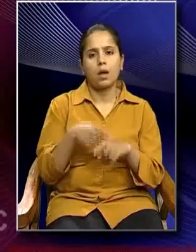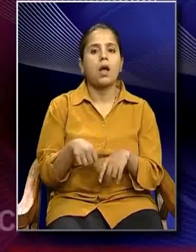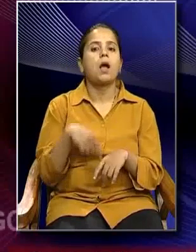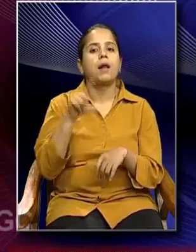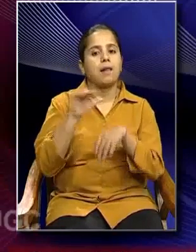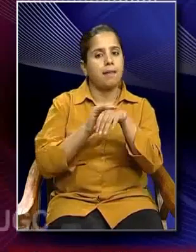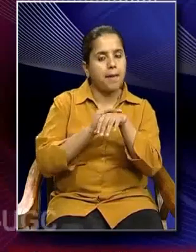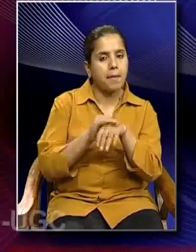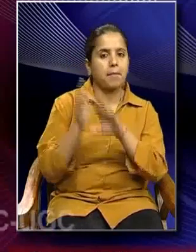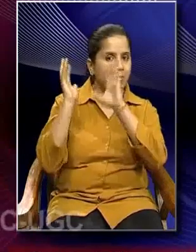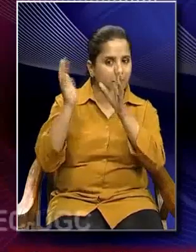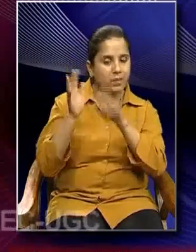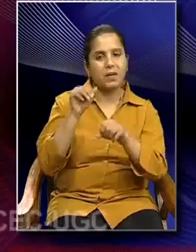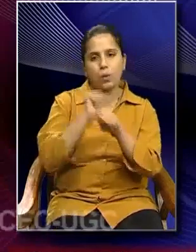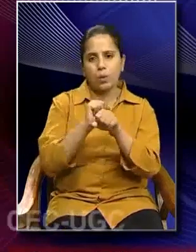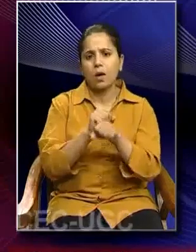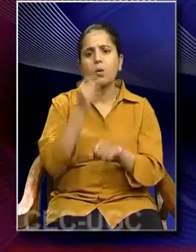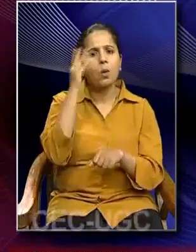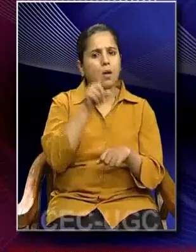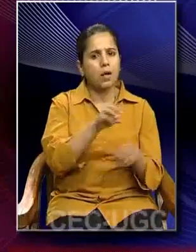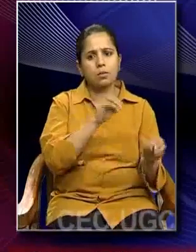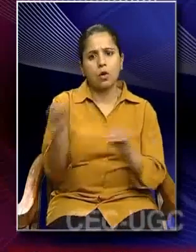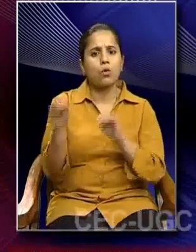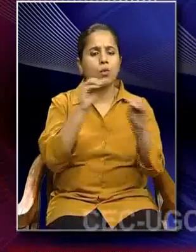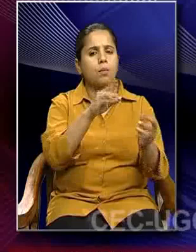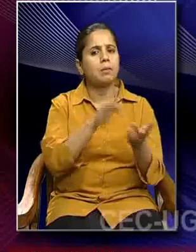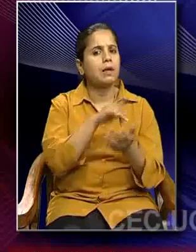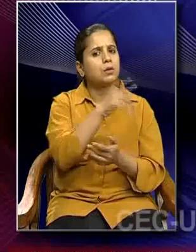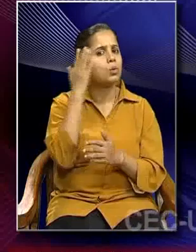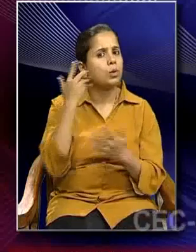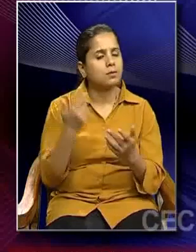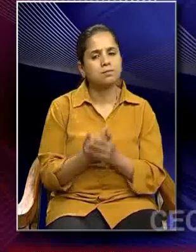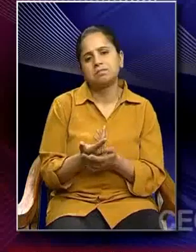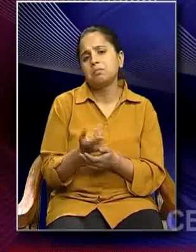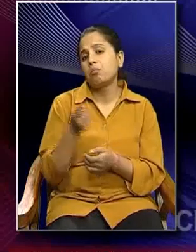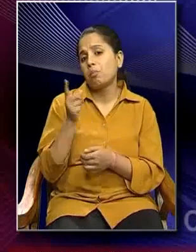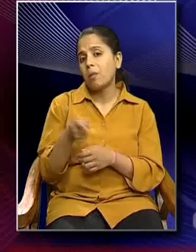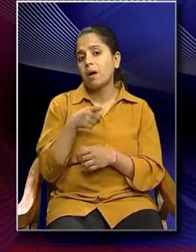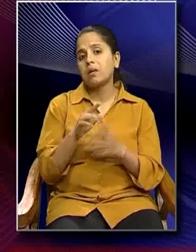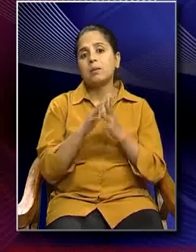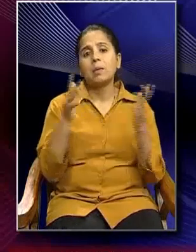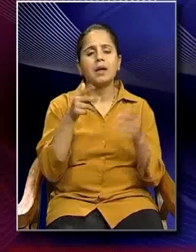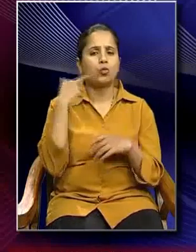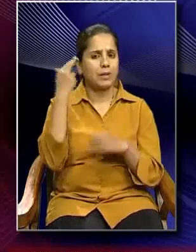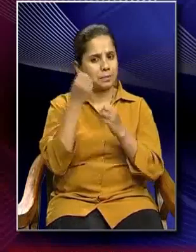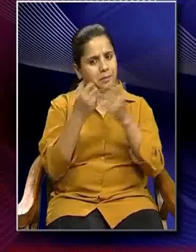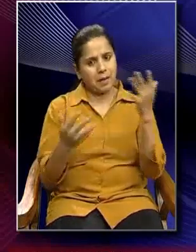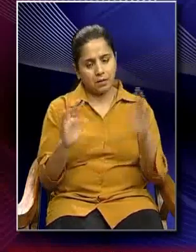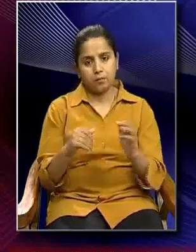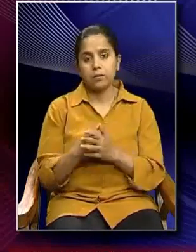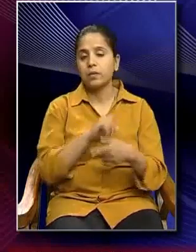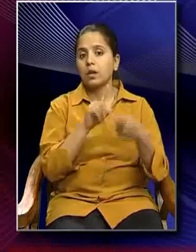force, why labor force moves from one place to another? Of course, because of largely a couple of reasons. One is